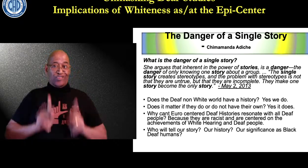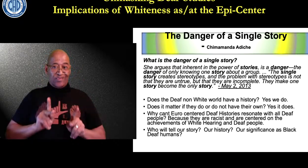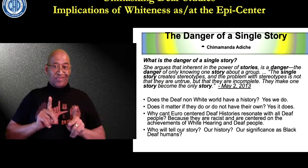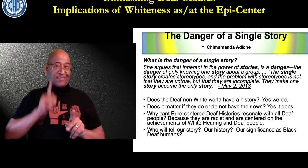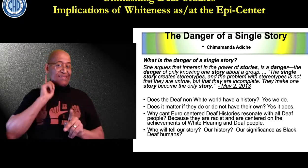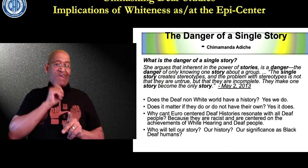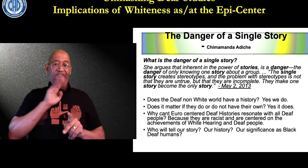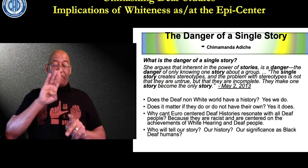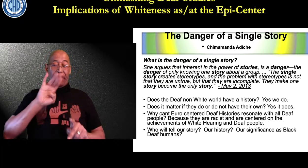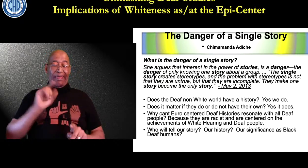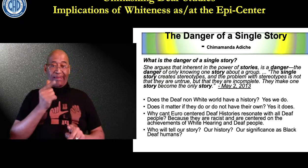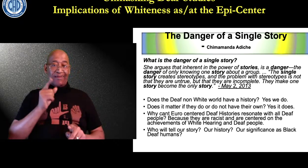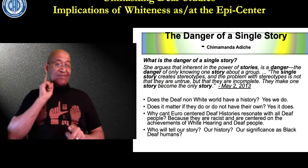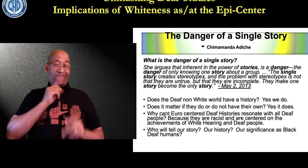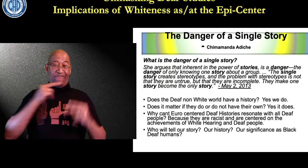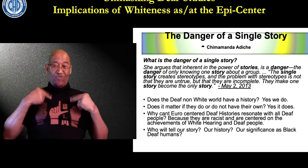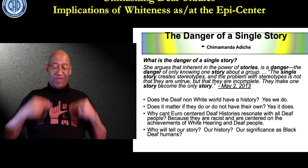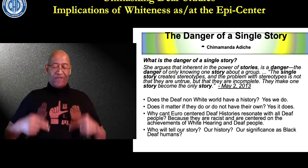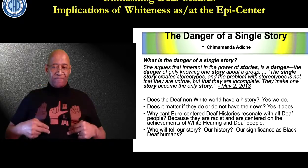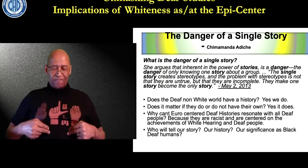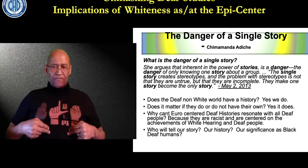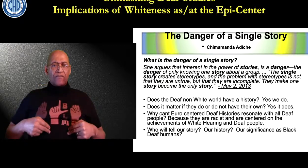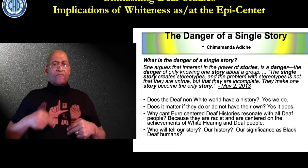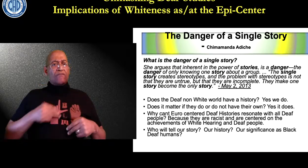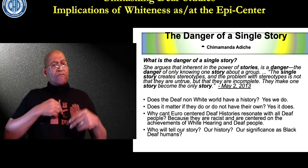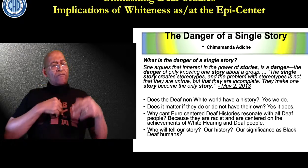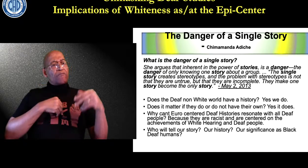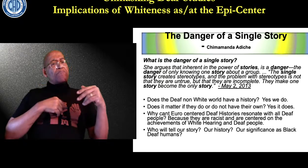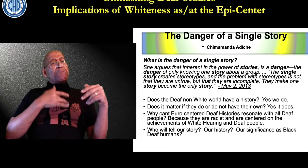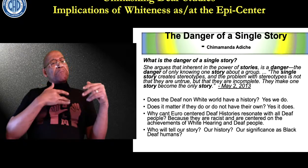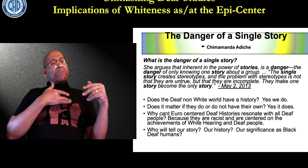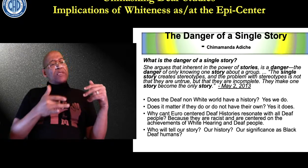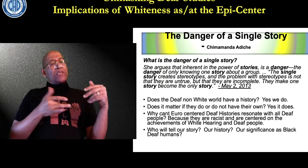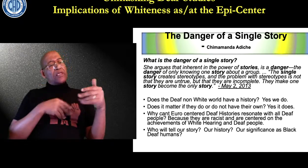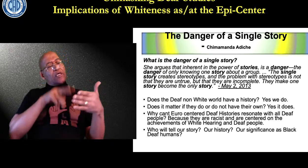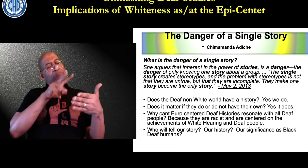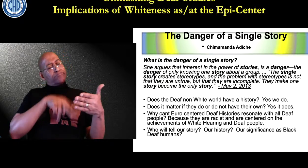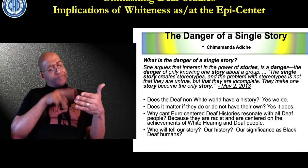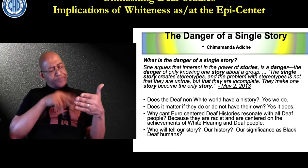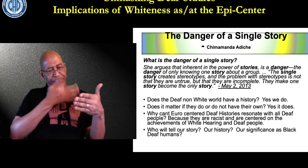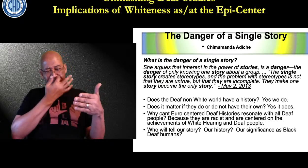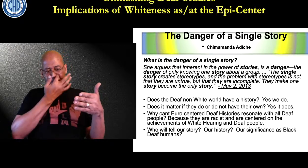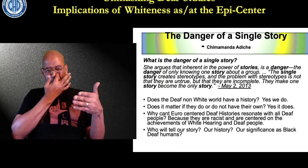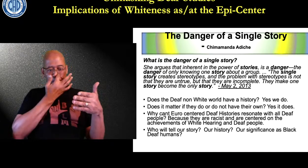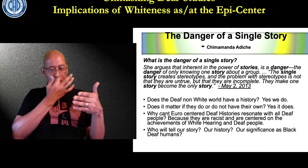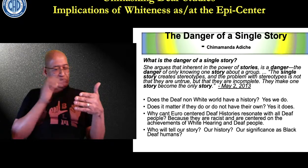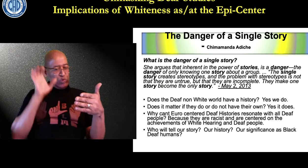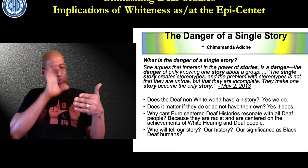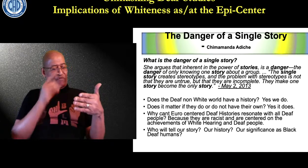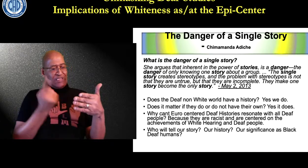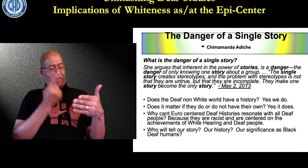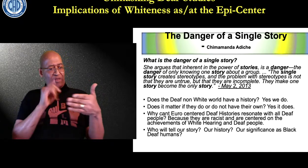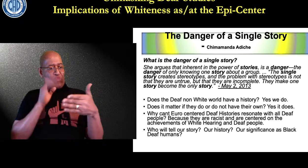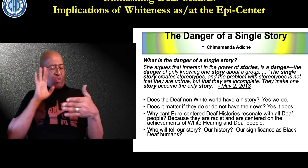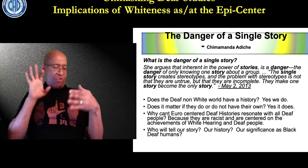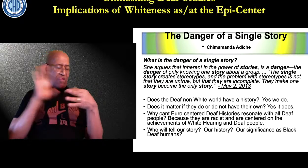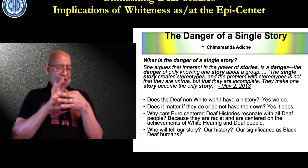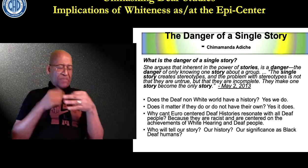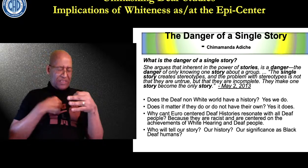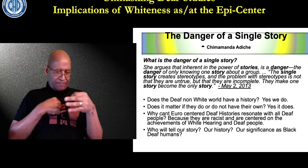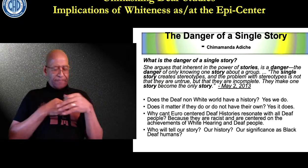various books. Oftentimes, the books are related to deaf persons being a deaf human.